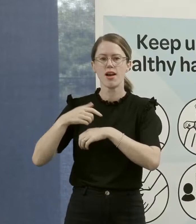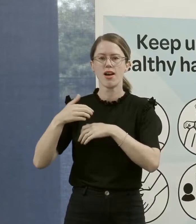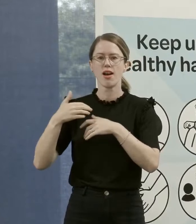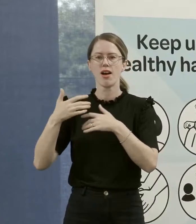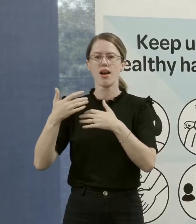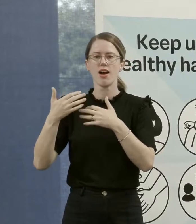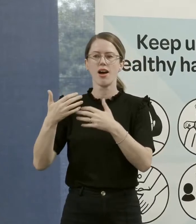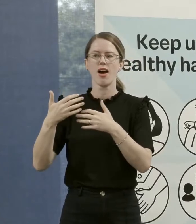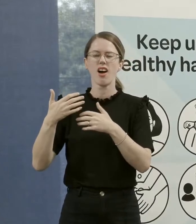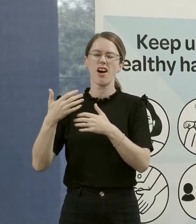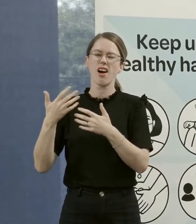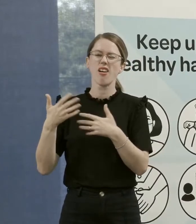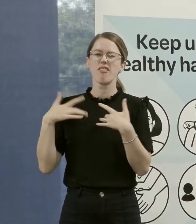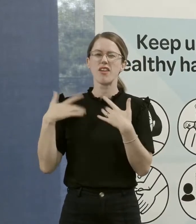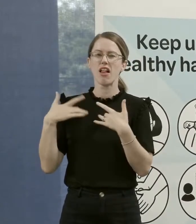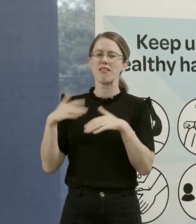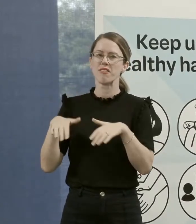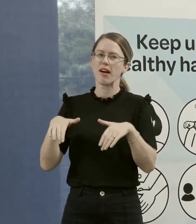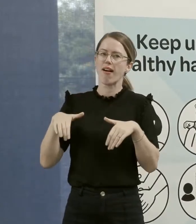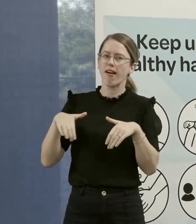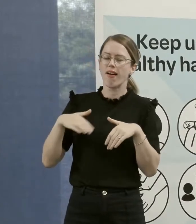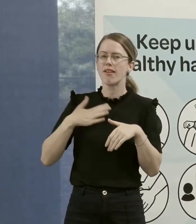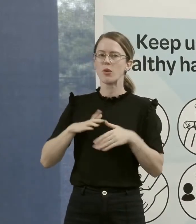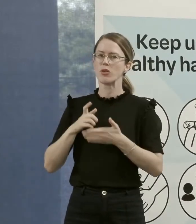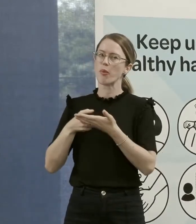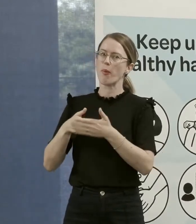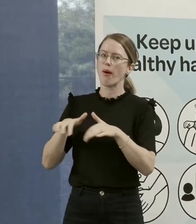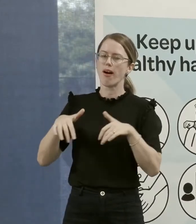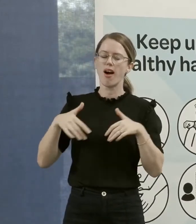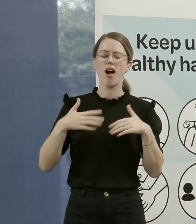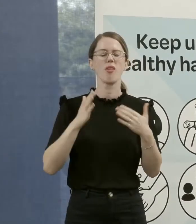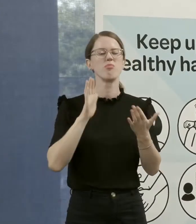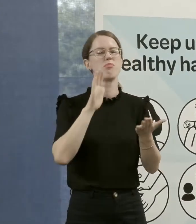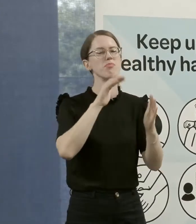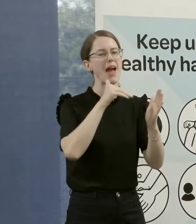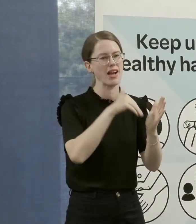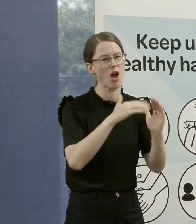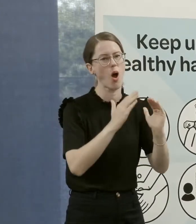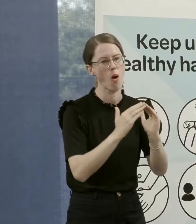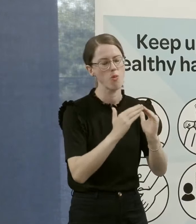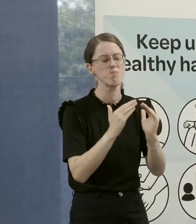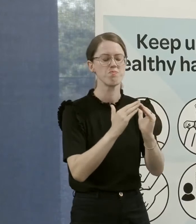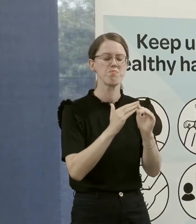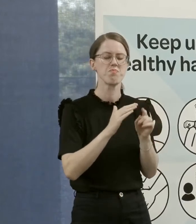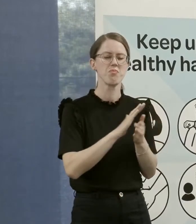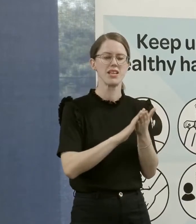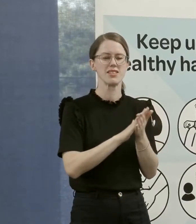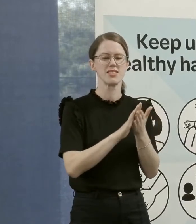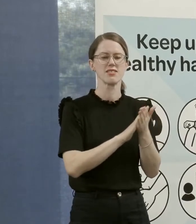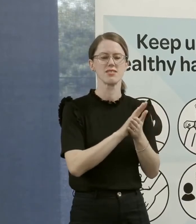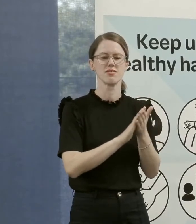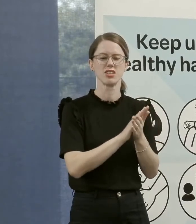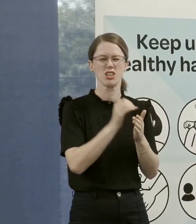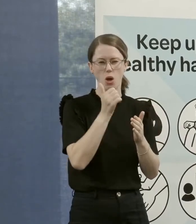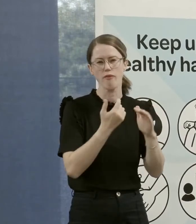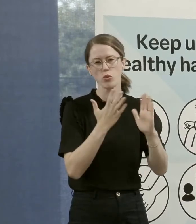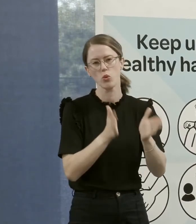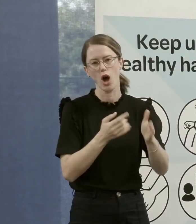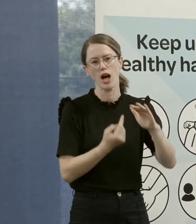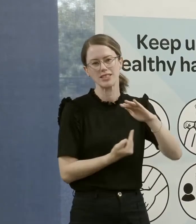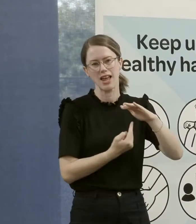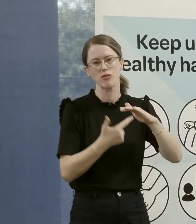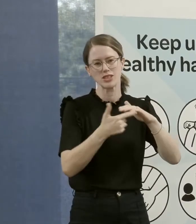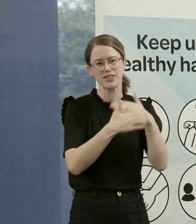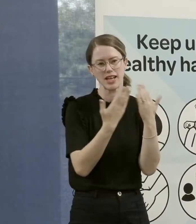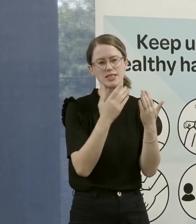been quite so inclined to, or may not have reported infections, but now they are back home and we still have that isolation period of 7 days